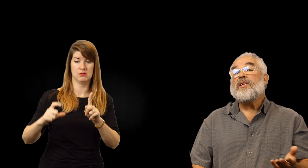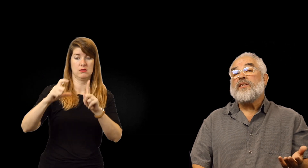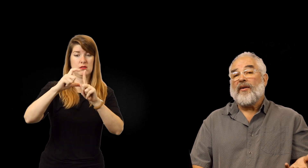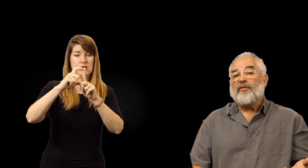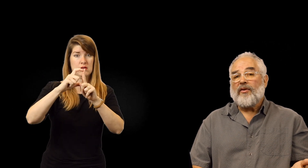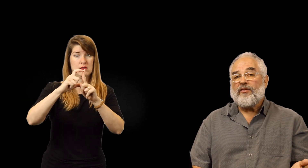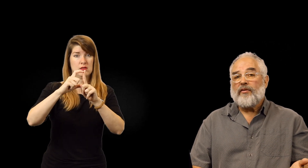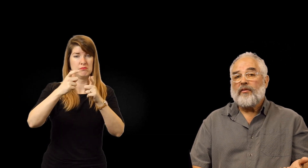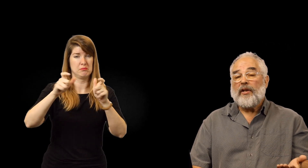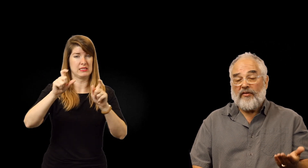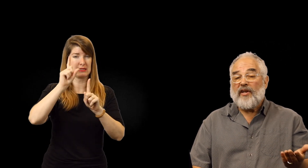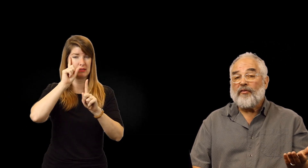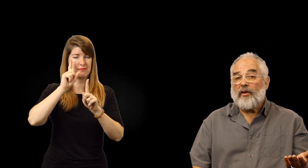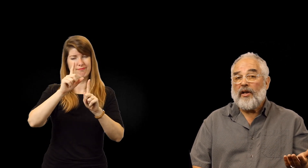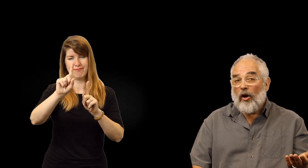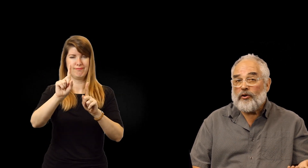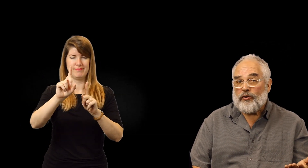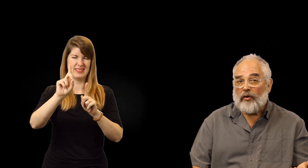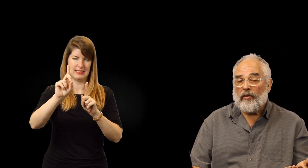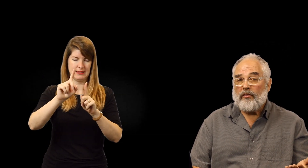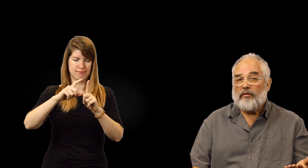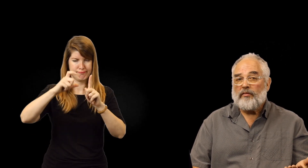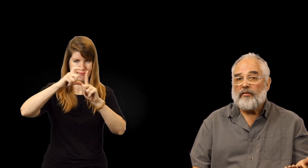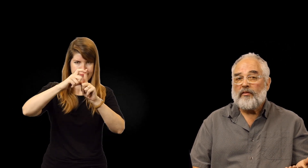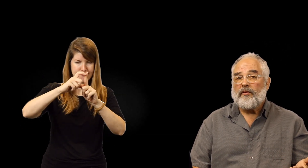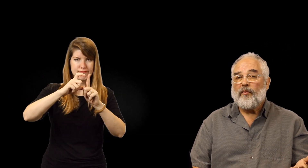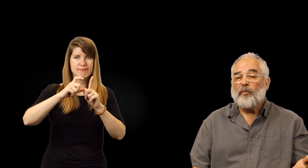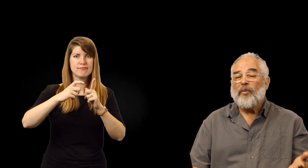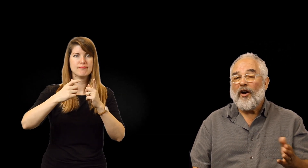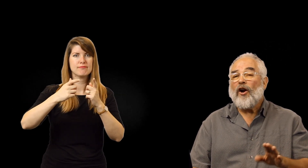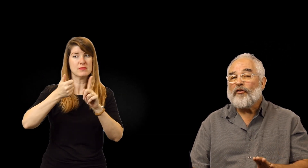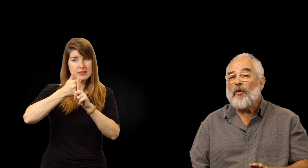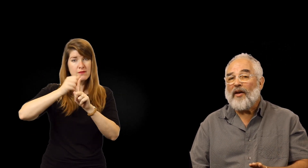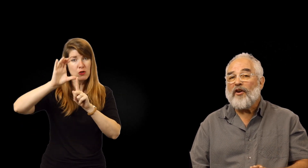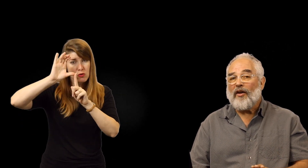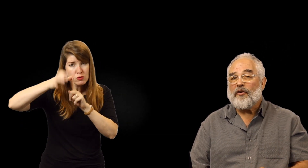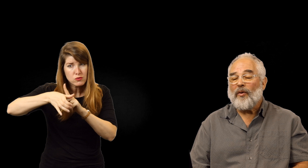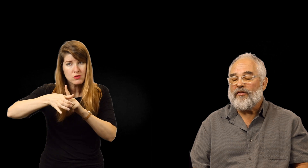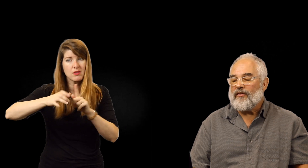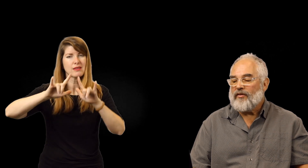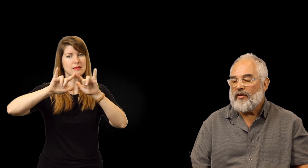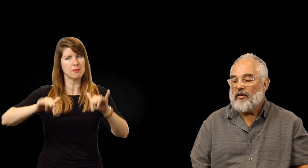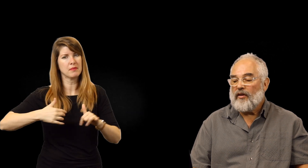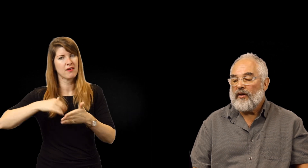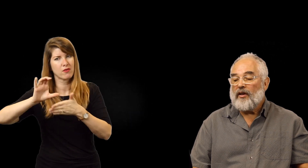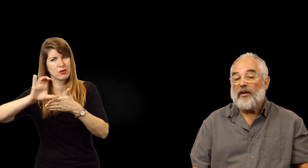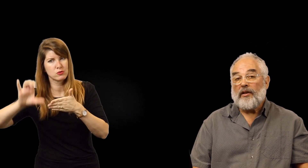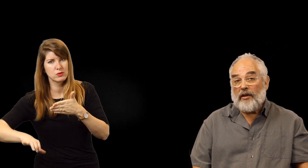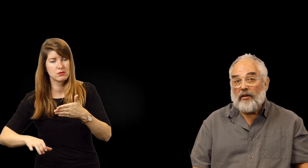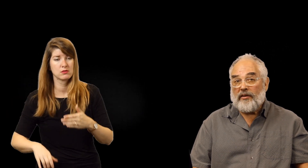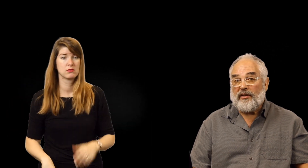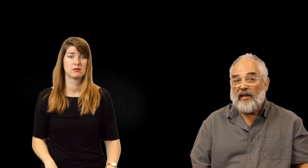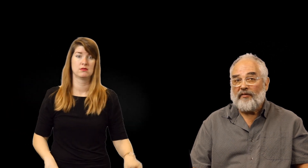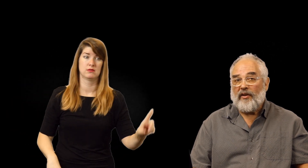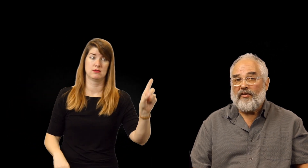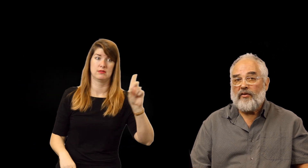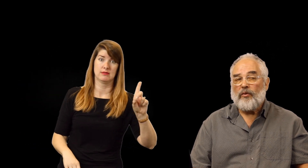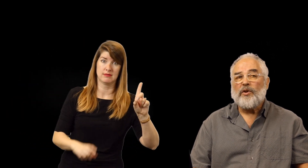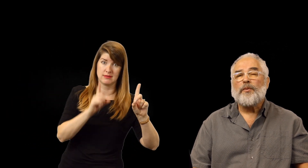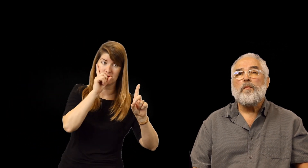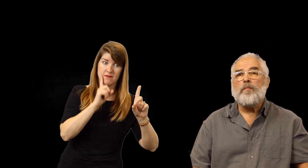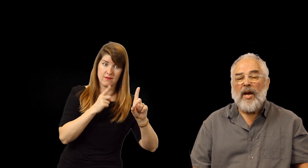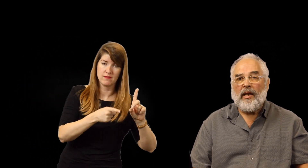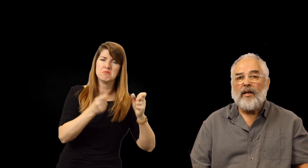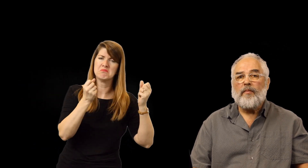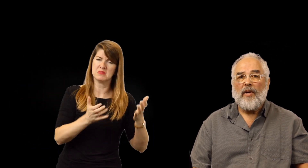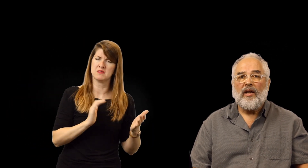Big D deafness is definitely cultural, but it also has consequences. Little d deafness,